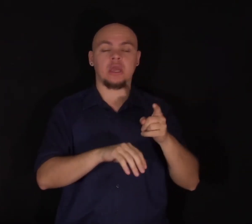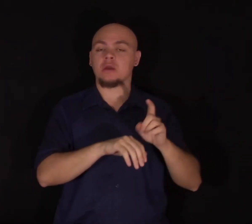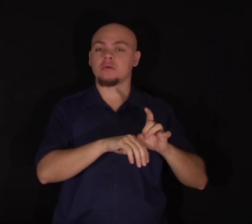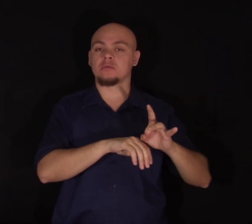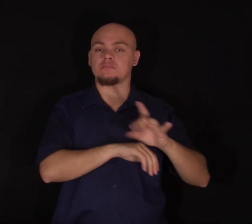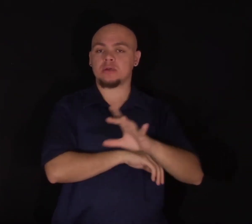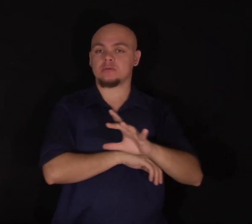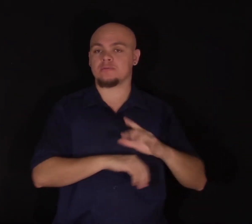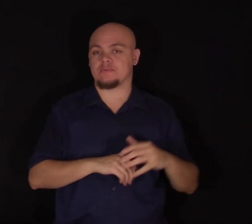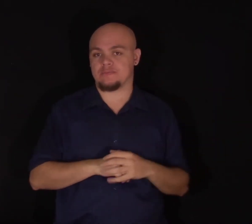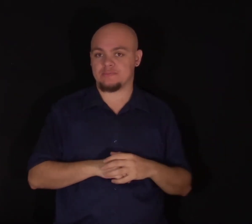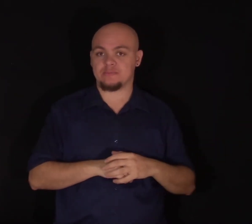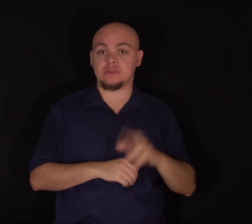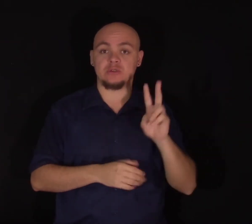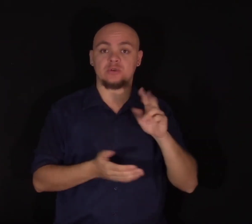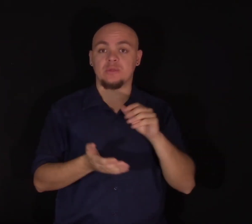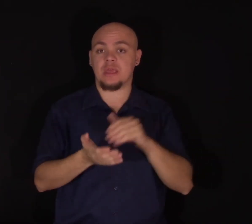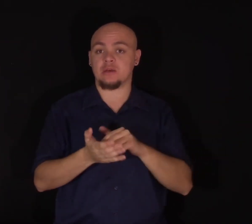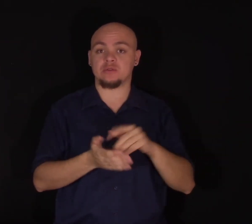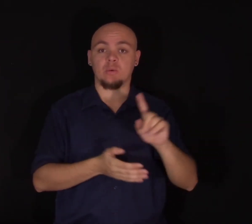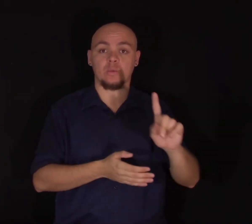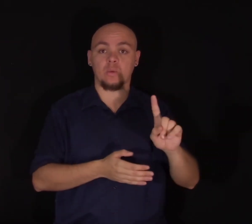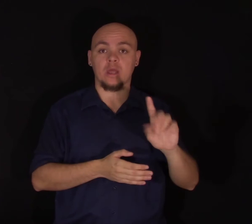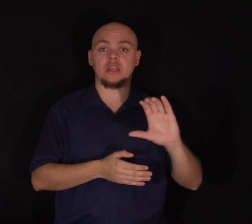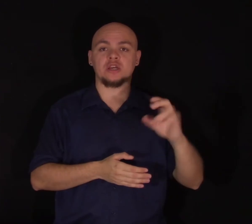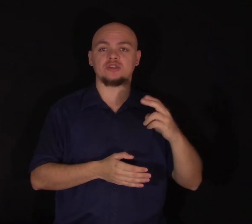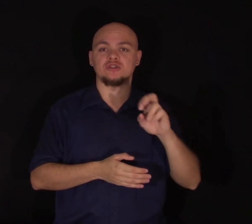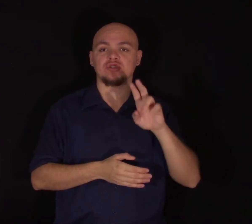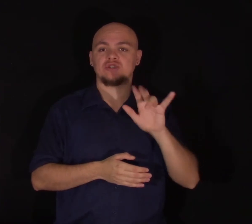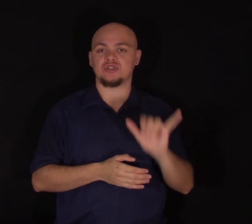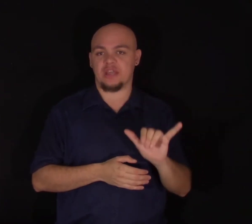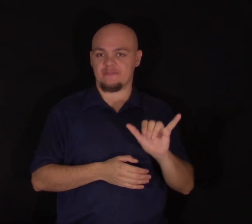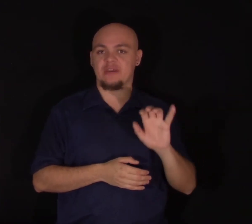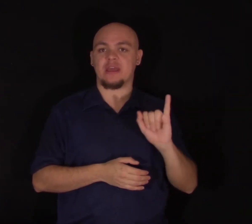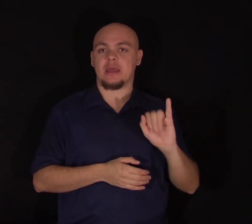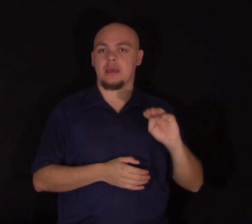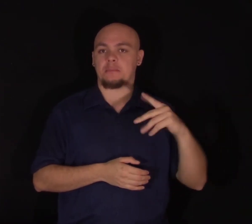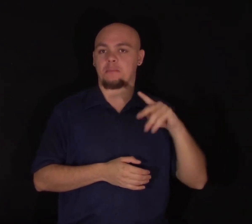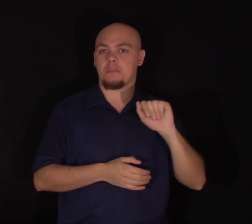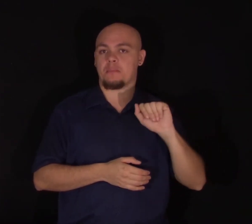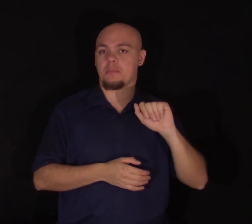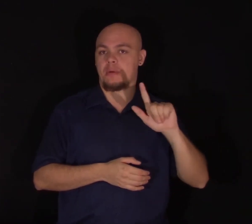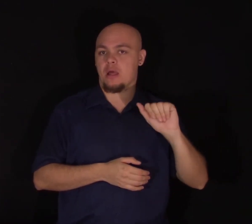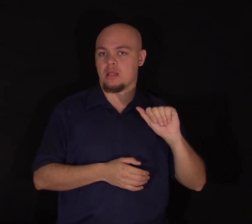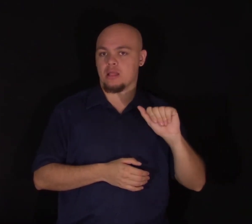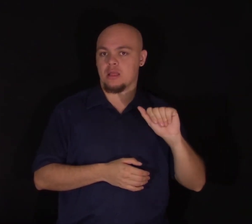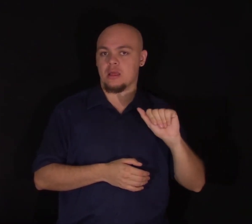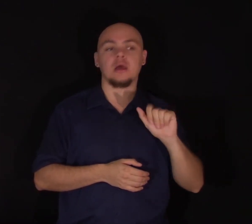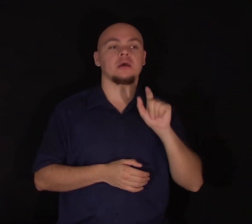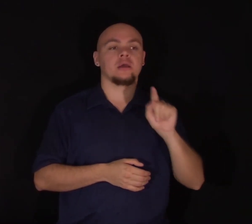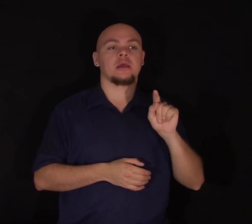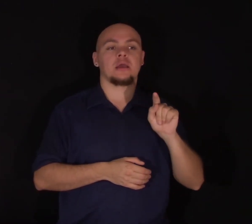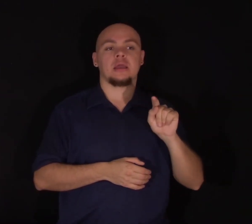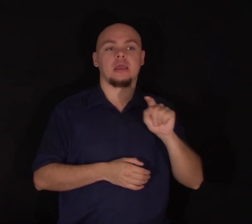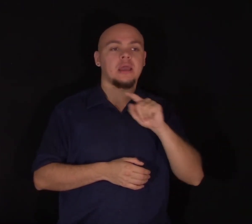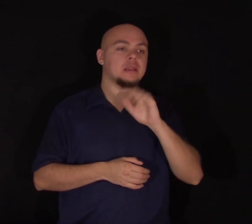living in a 2001 Chevy Impala on a gravel road on a reservation somewhere in North Dakota.